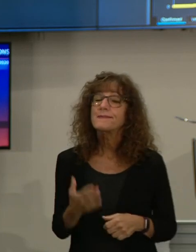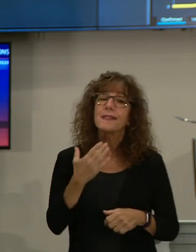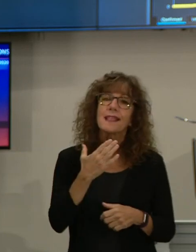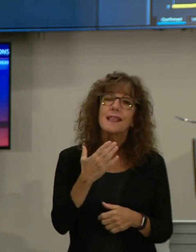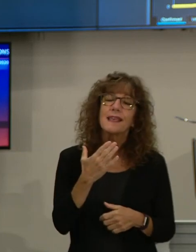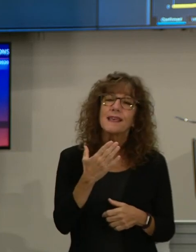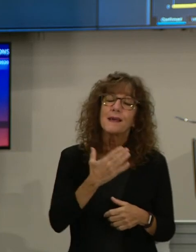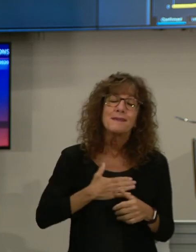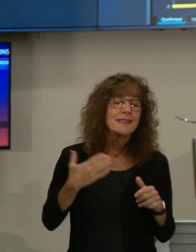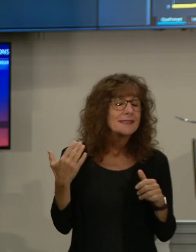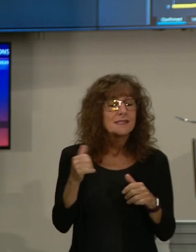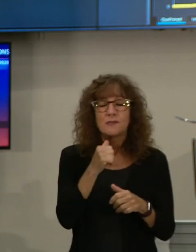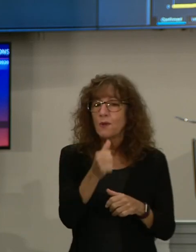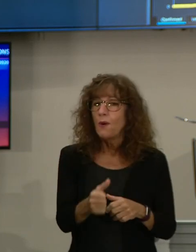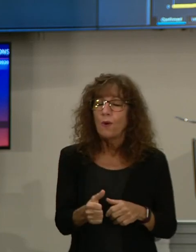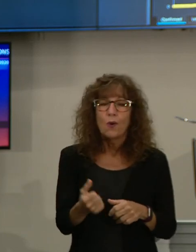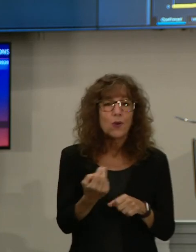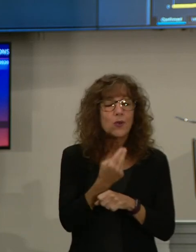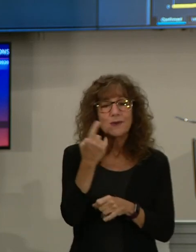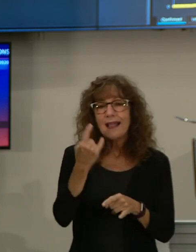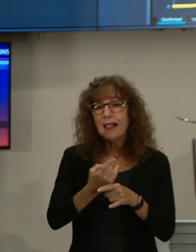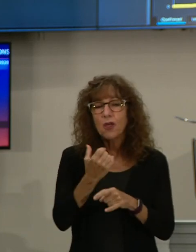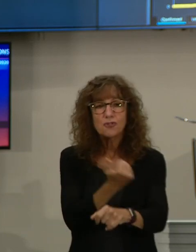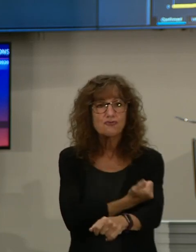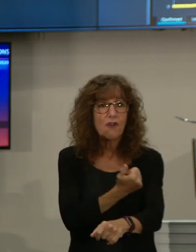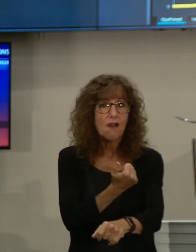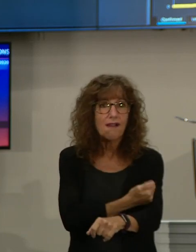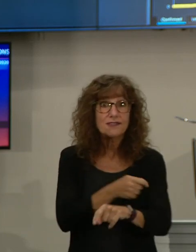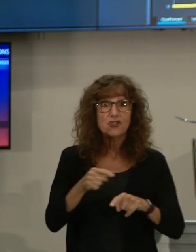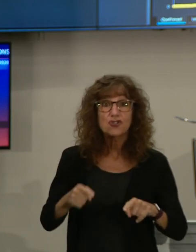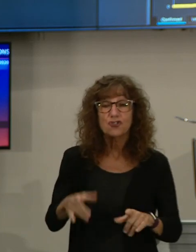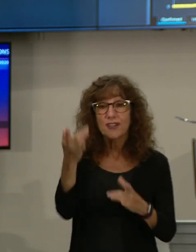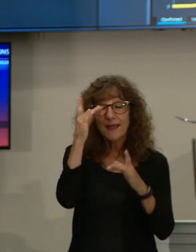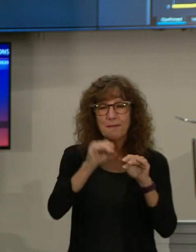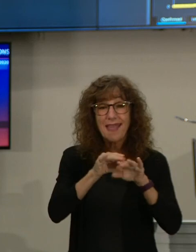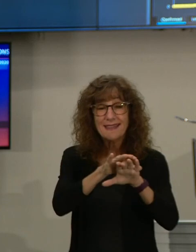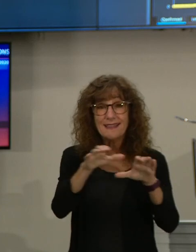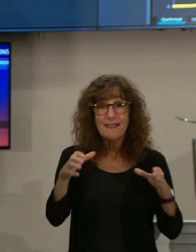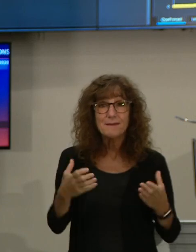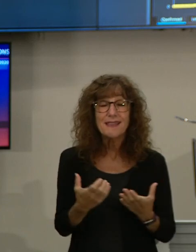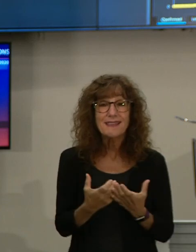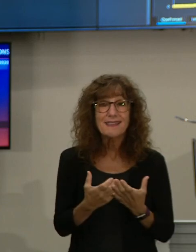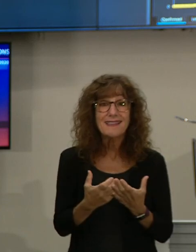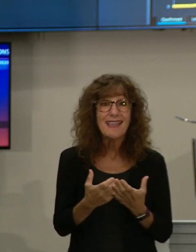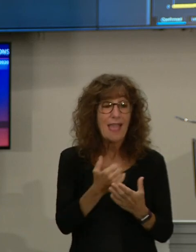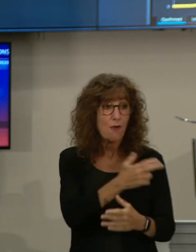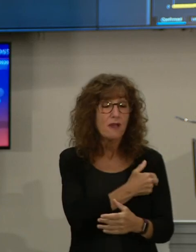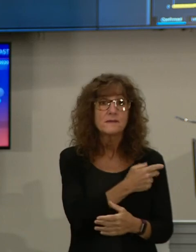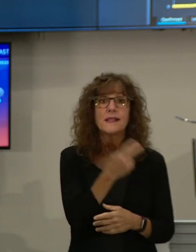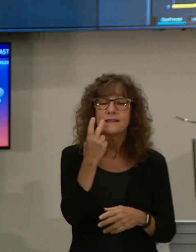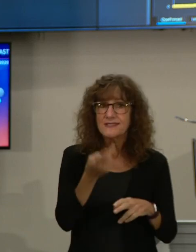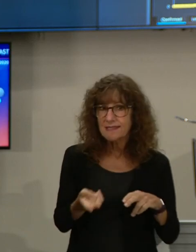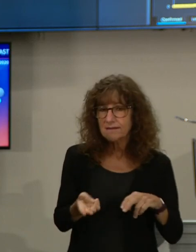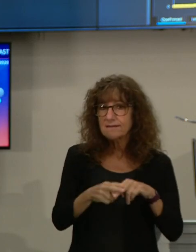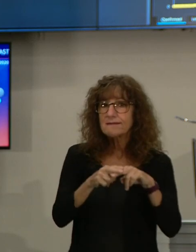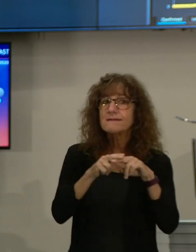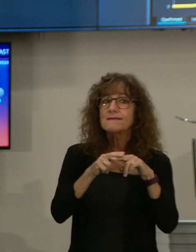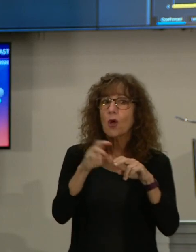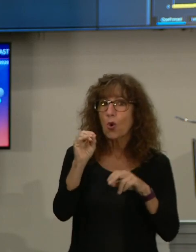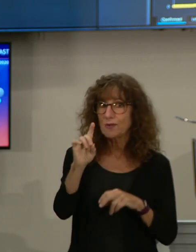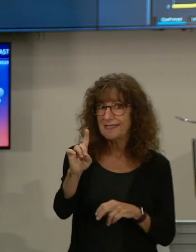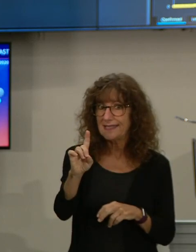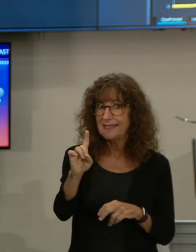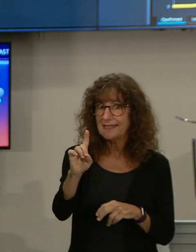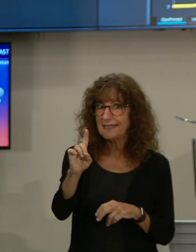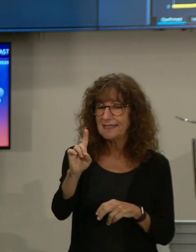Please avoid alcohol and drugs. Throughout the pandemic, our hospital systems and our behavioral health partners have seen an increase in overdoses. This